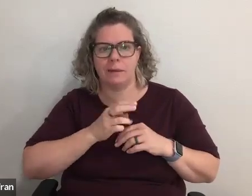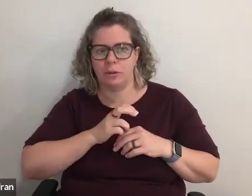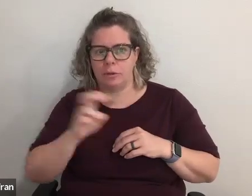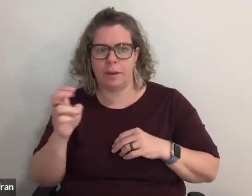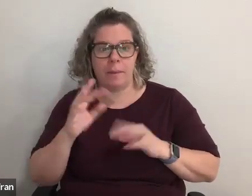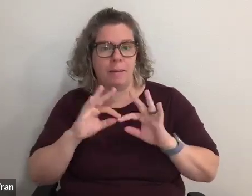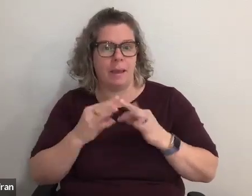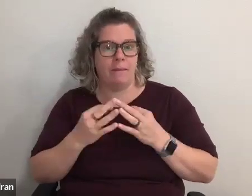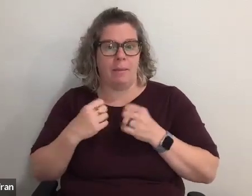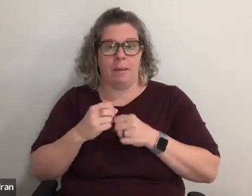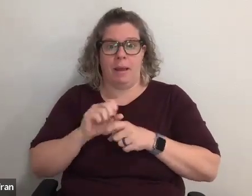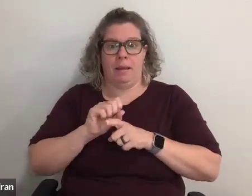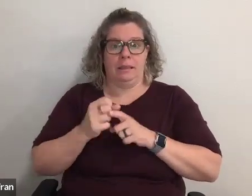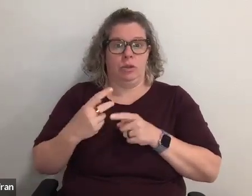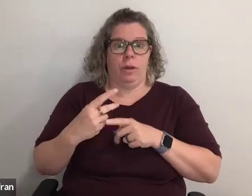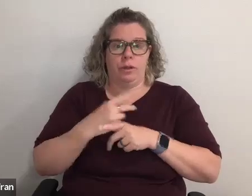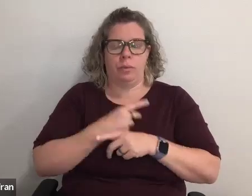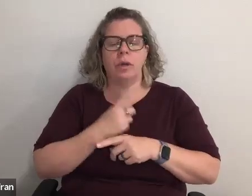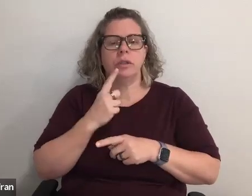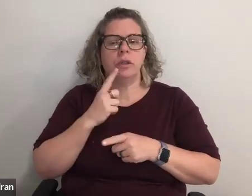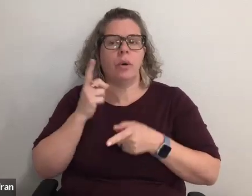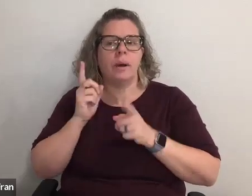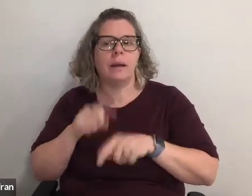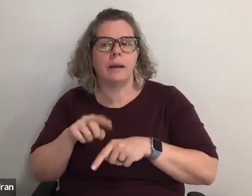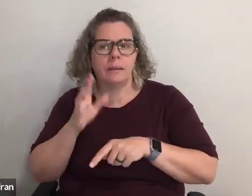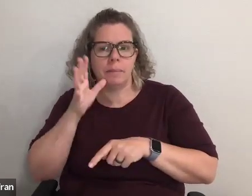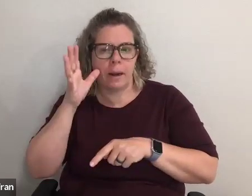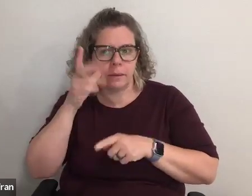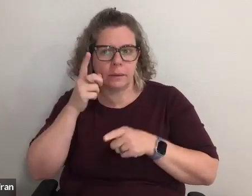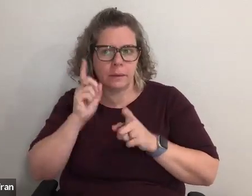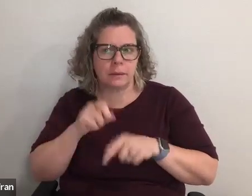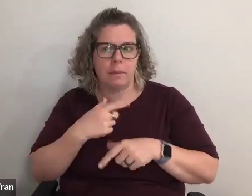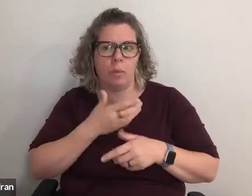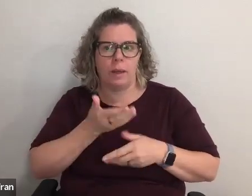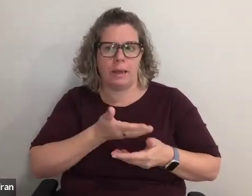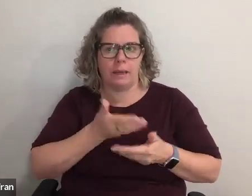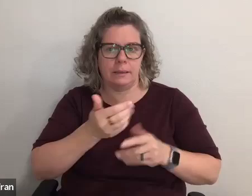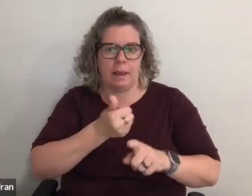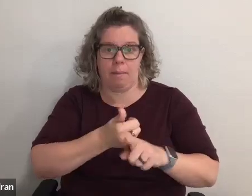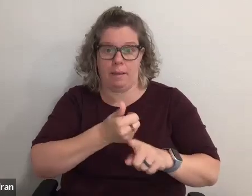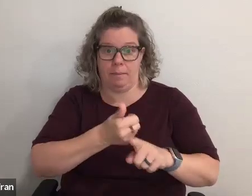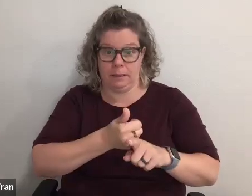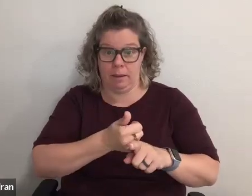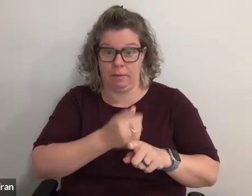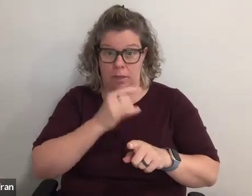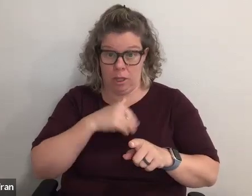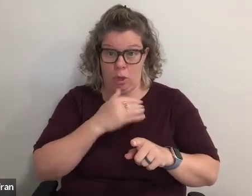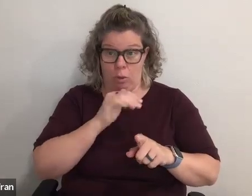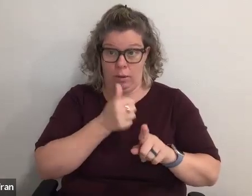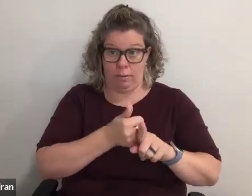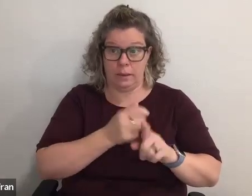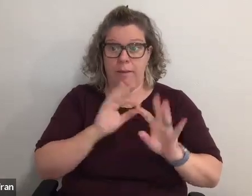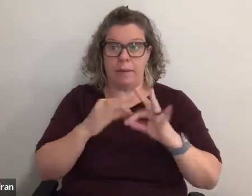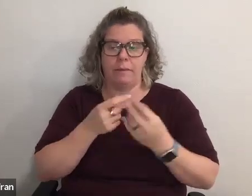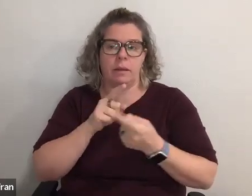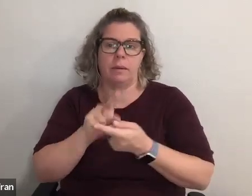a stressor. And so as long as we can get consent from that parent, we can still transport them by themselves and then just have the family meet us